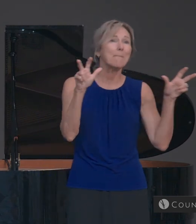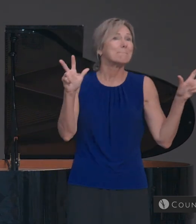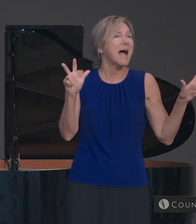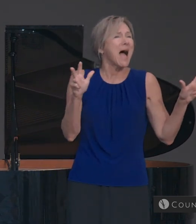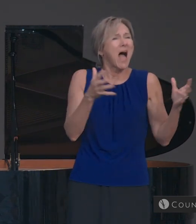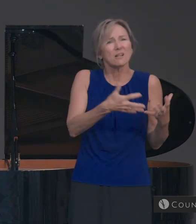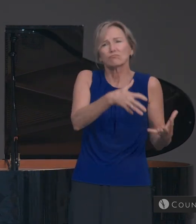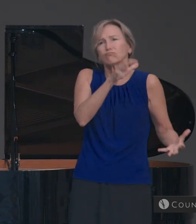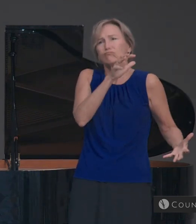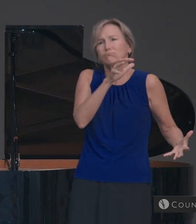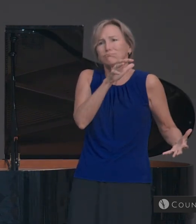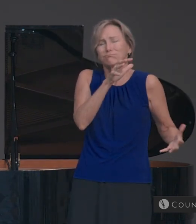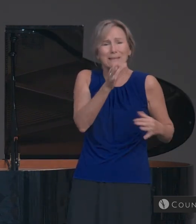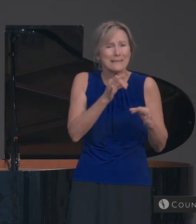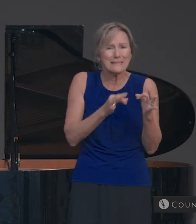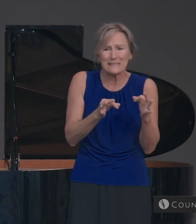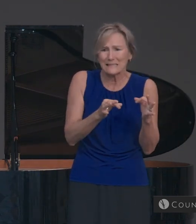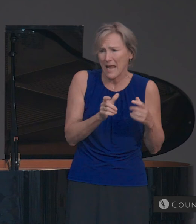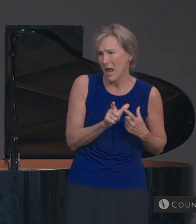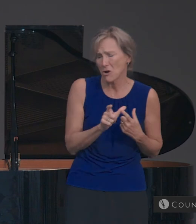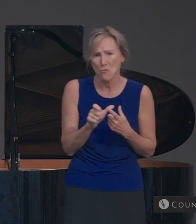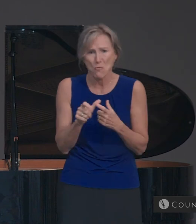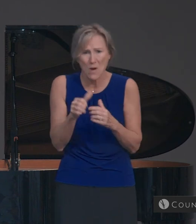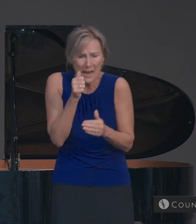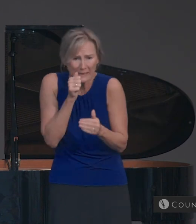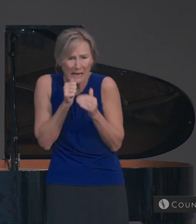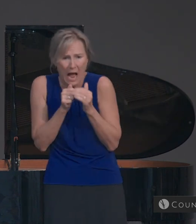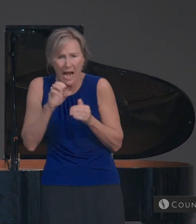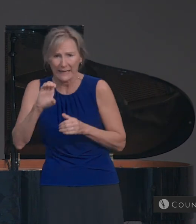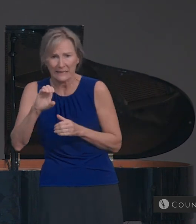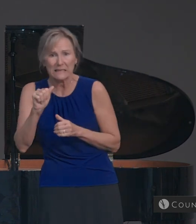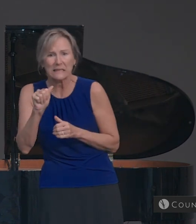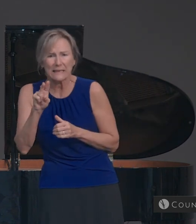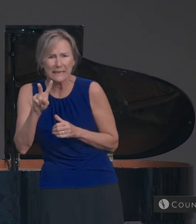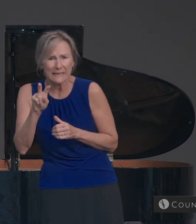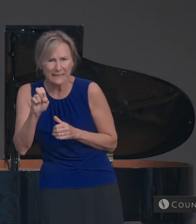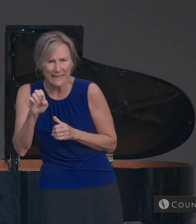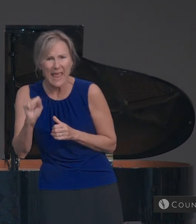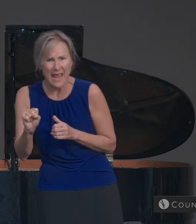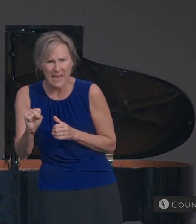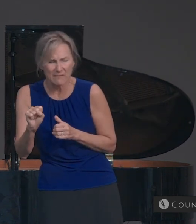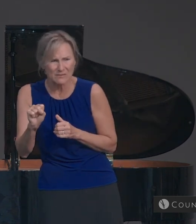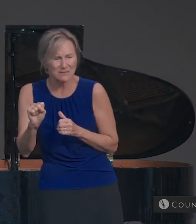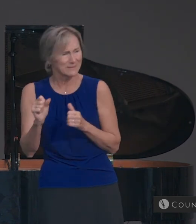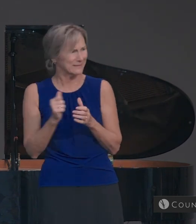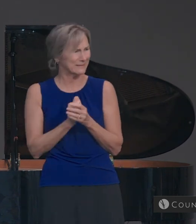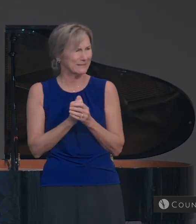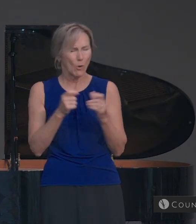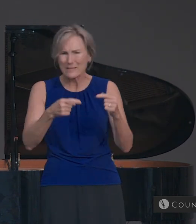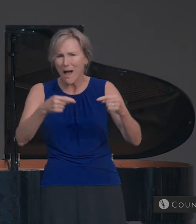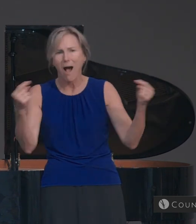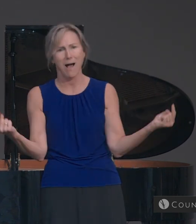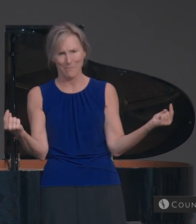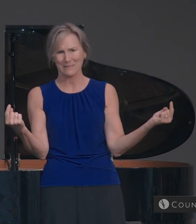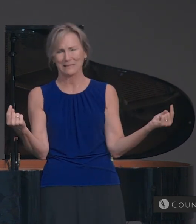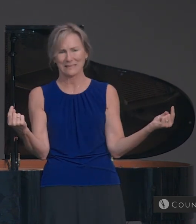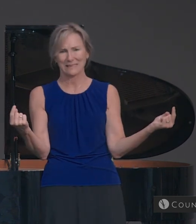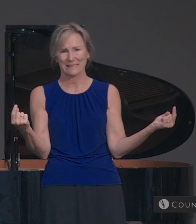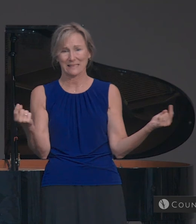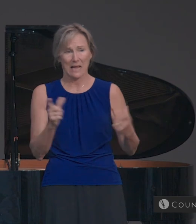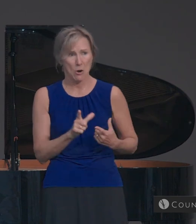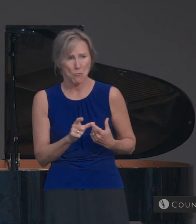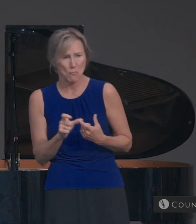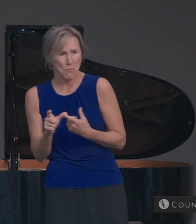fleeing to the caves to stay away from their pursuers. They would go and run away. And instead of